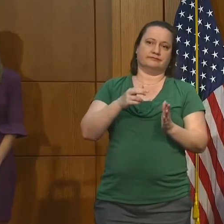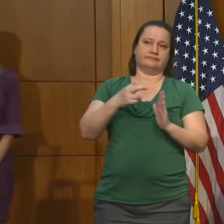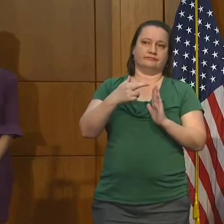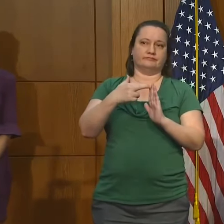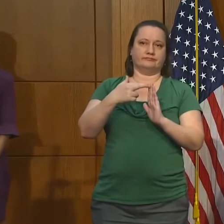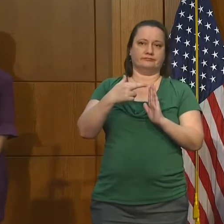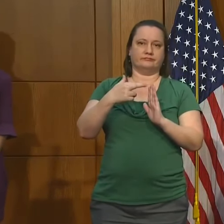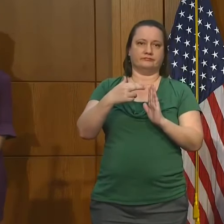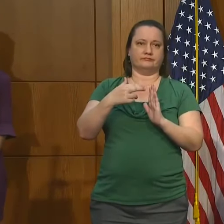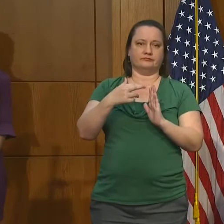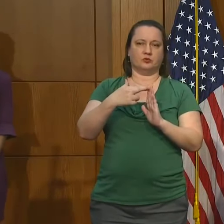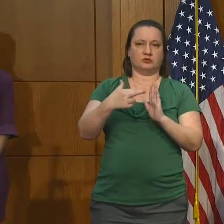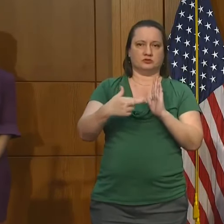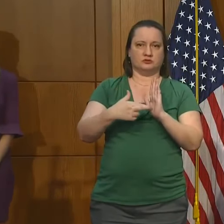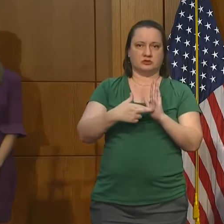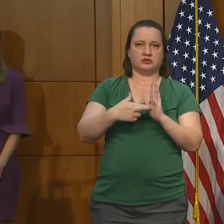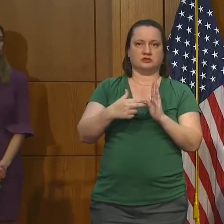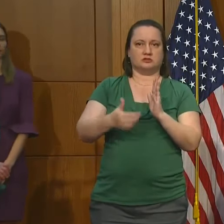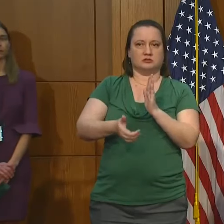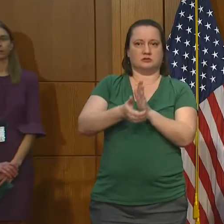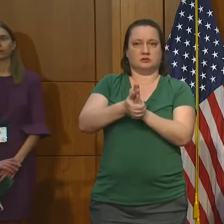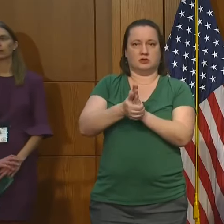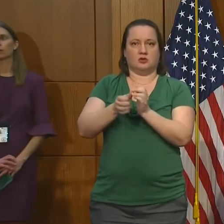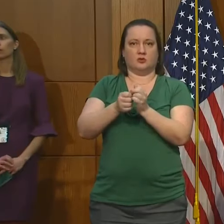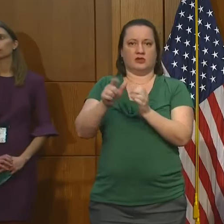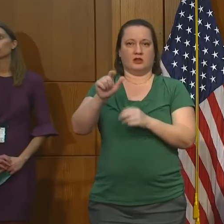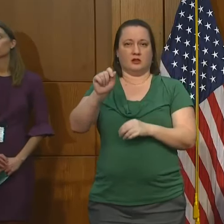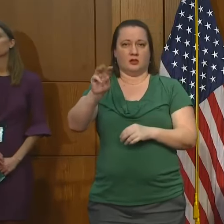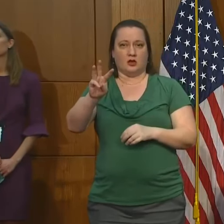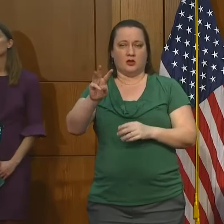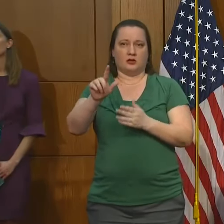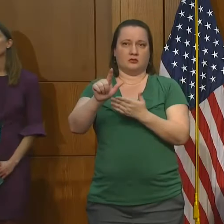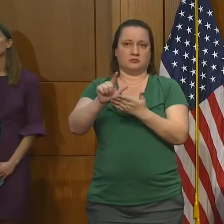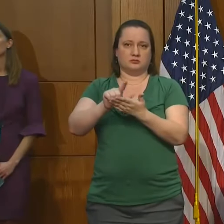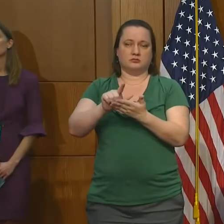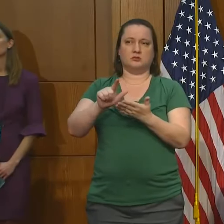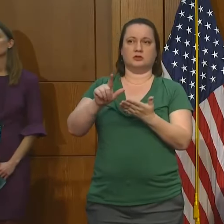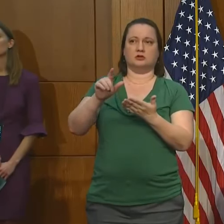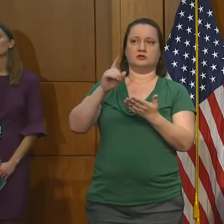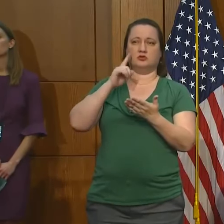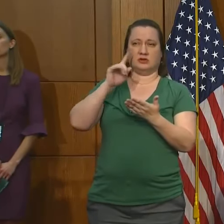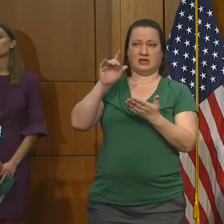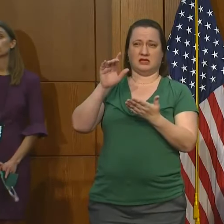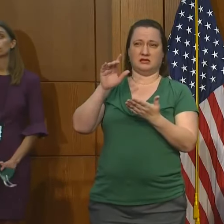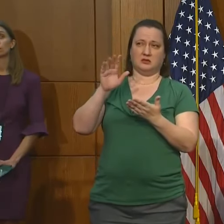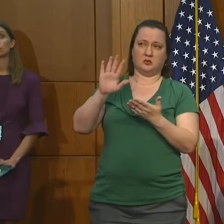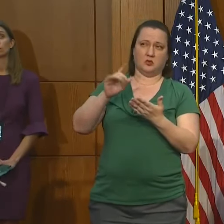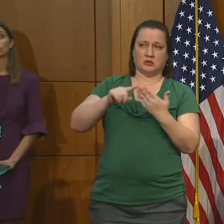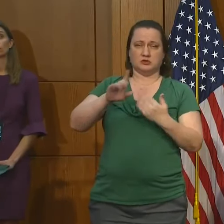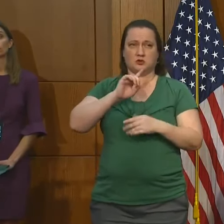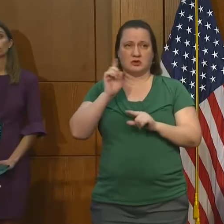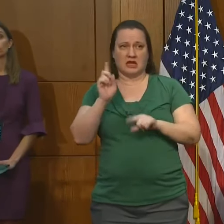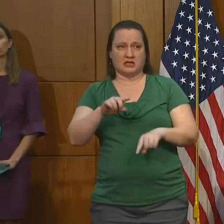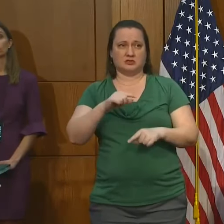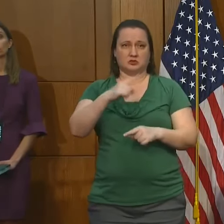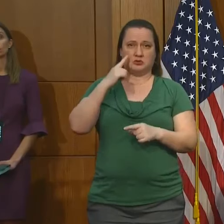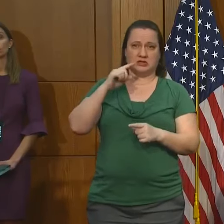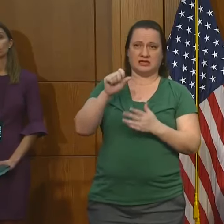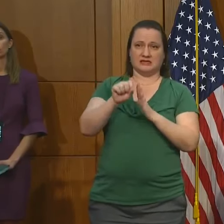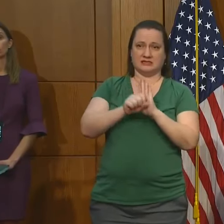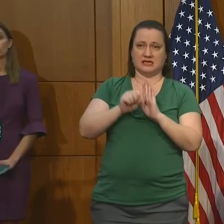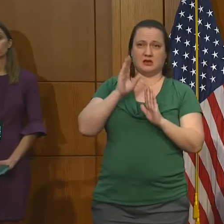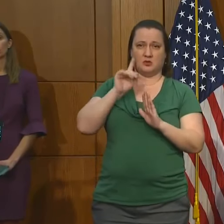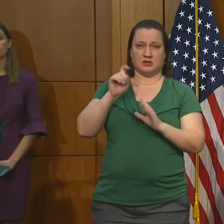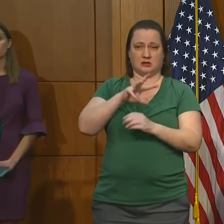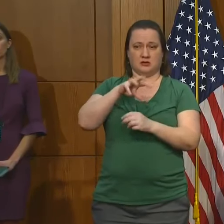legislation, my question is, what is your reaction to that? And do you think such a caveat would mean that the state would actually have to get more